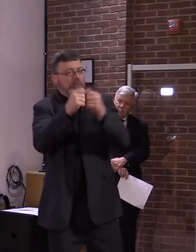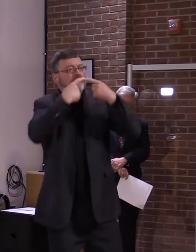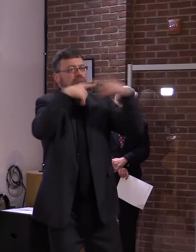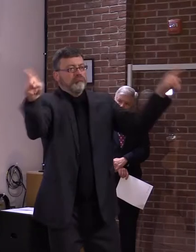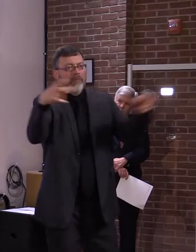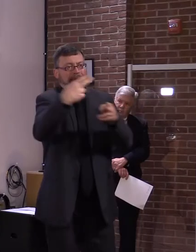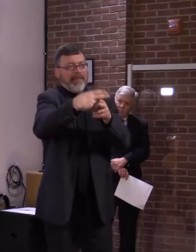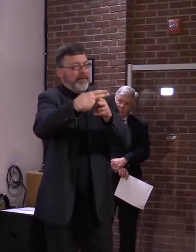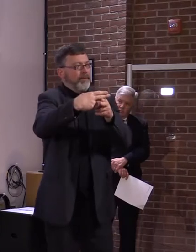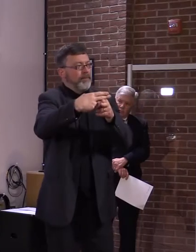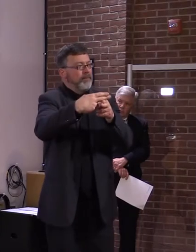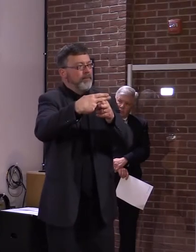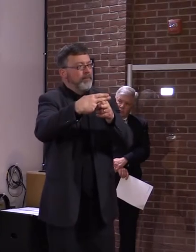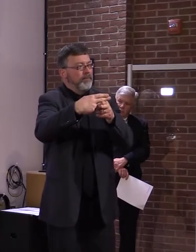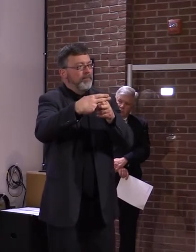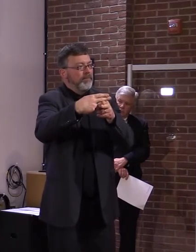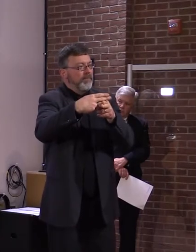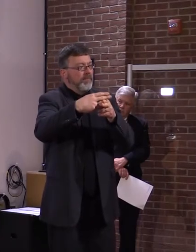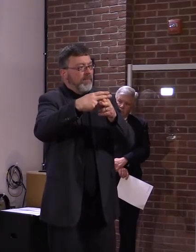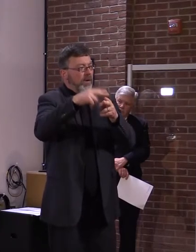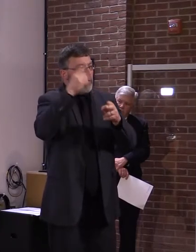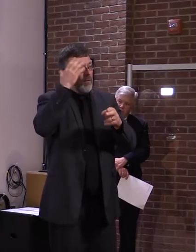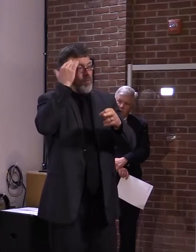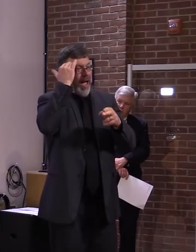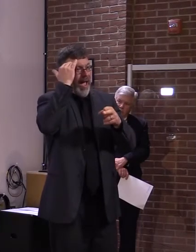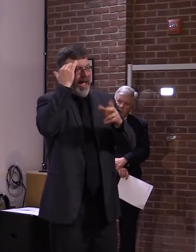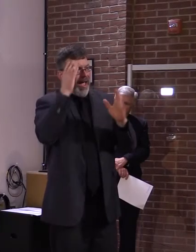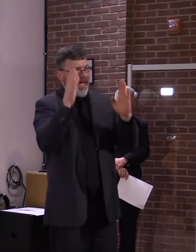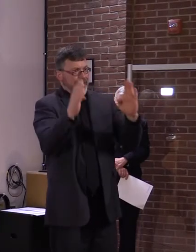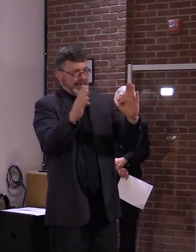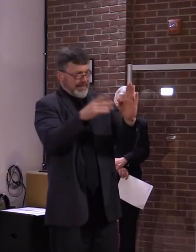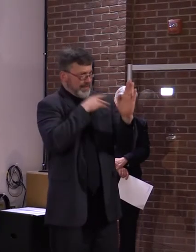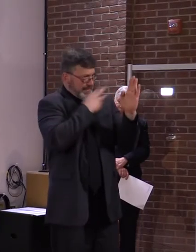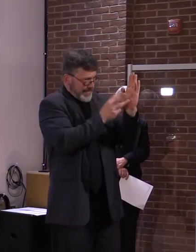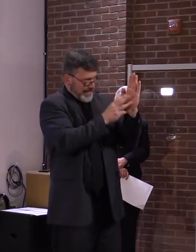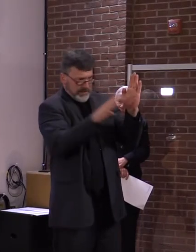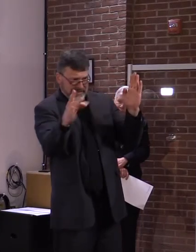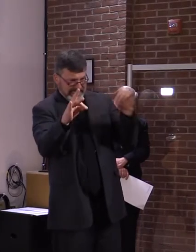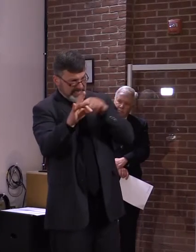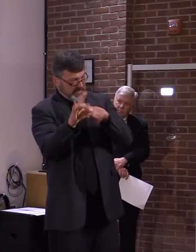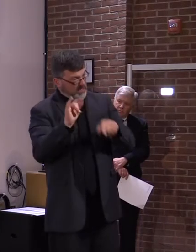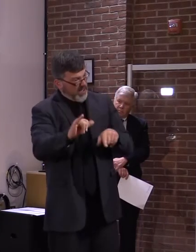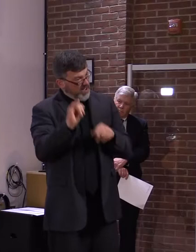the situation we still find ourselves in that did not fix that problem. So